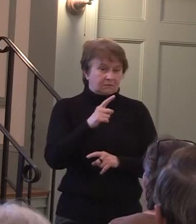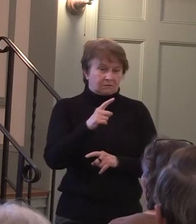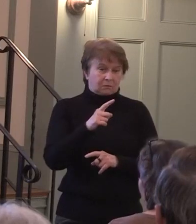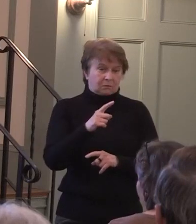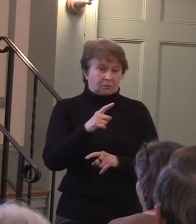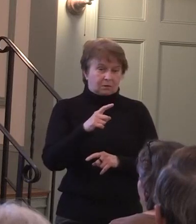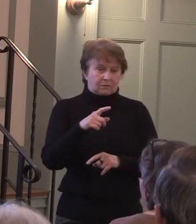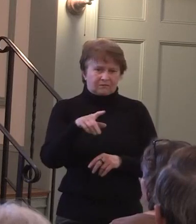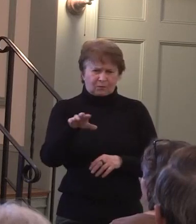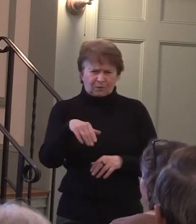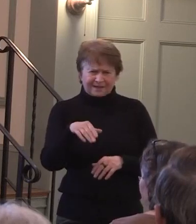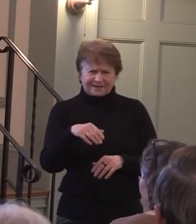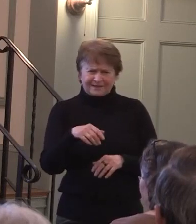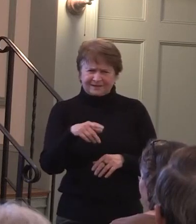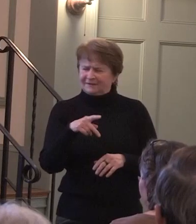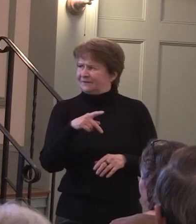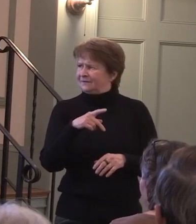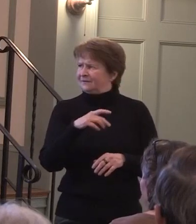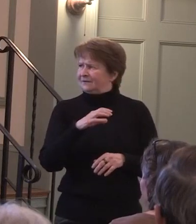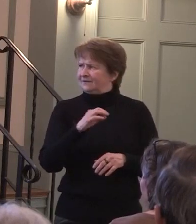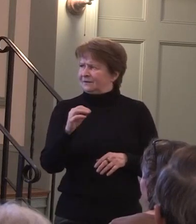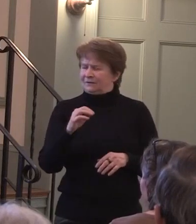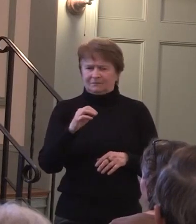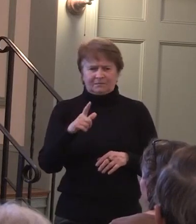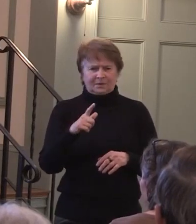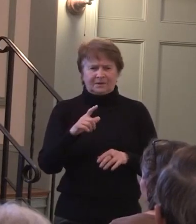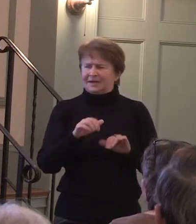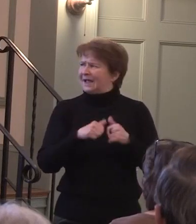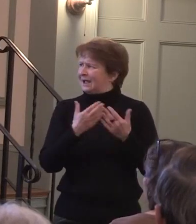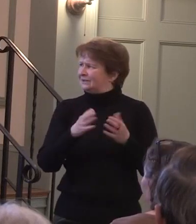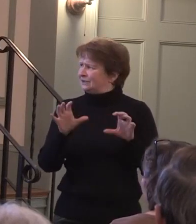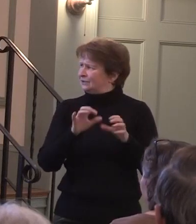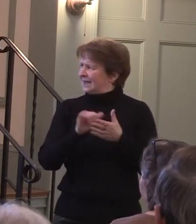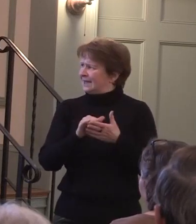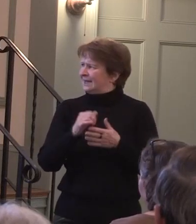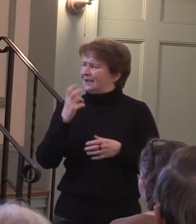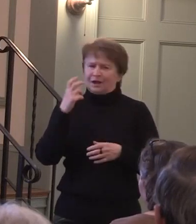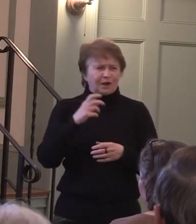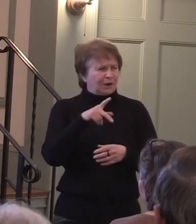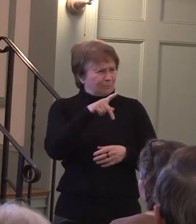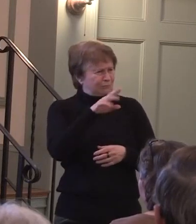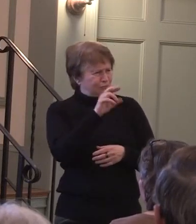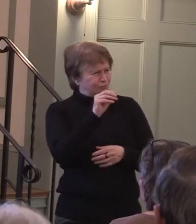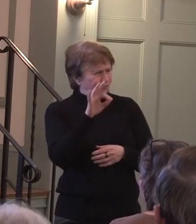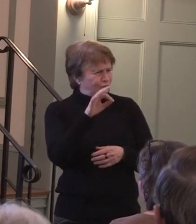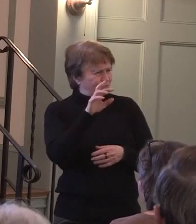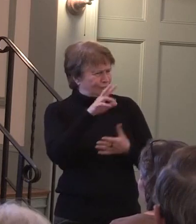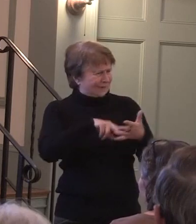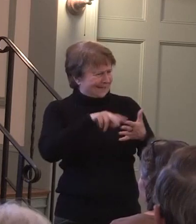proofreading. Now when you think about it, how does a blind person proofread?